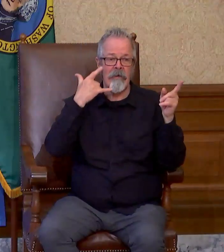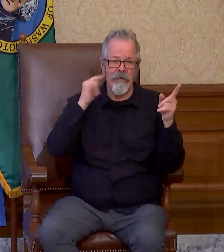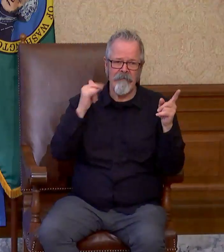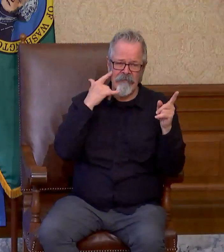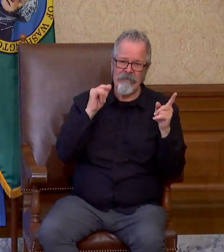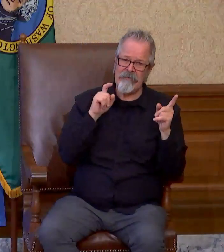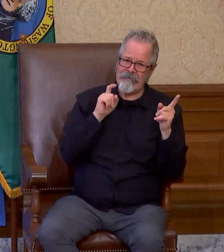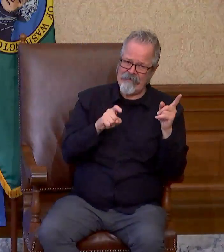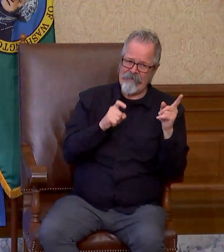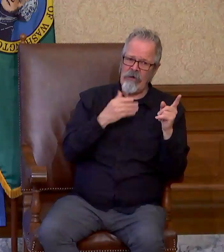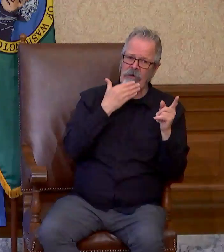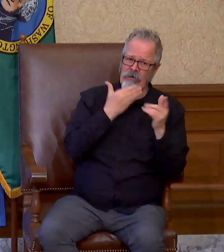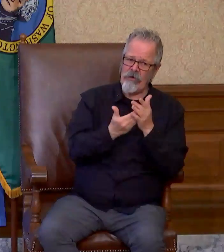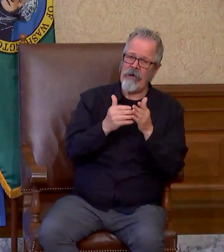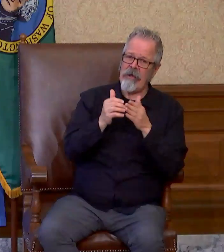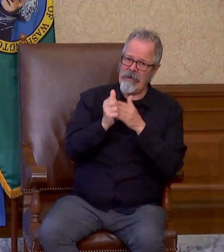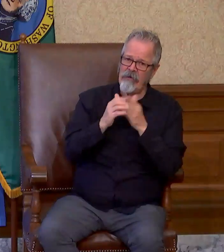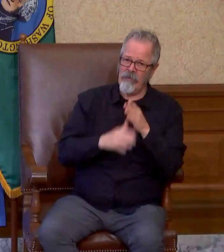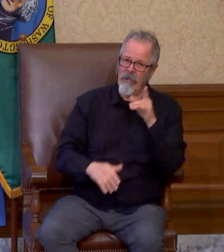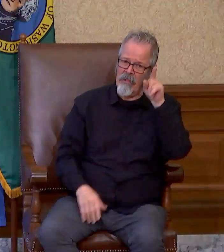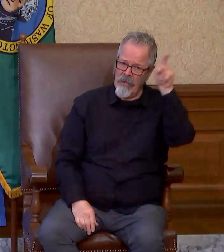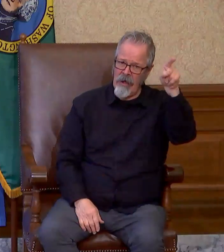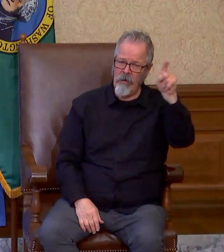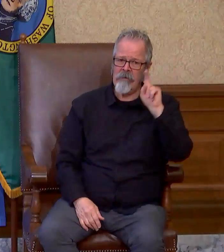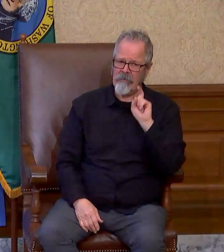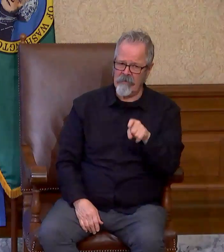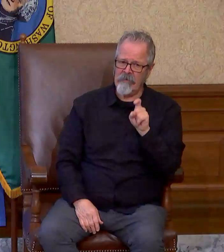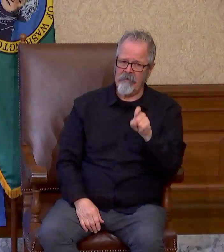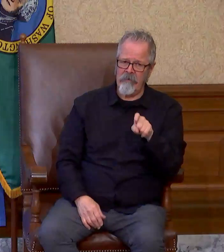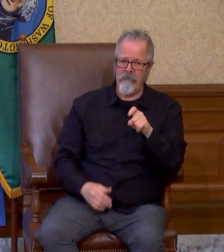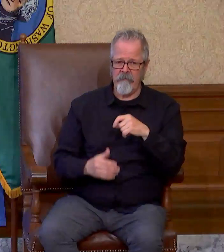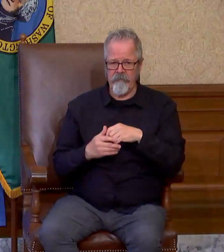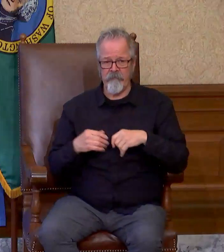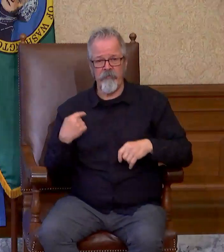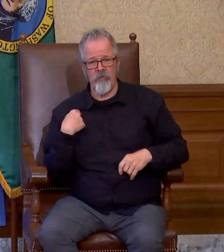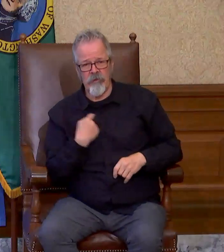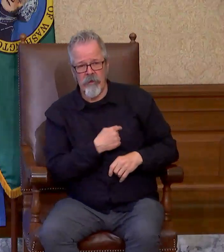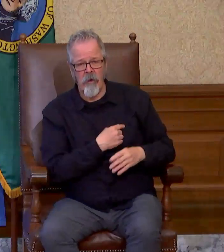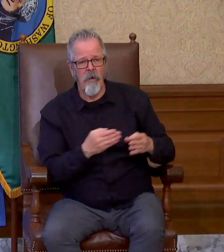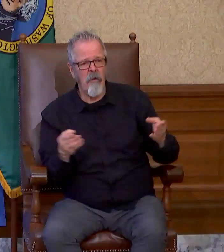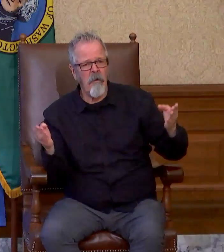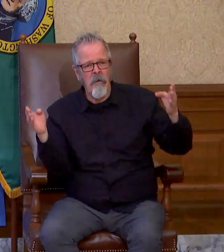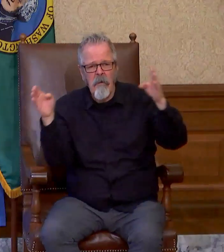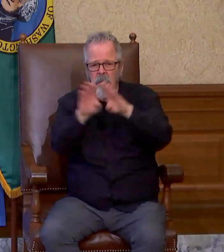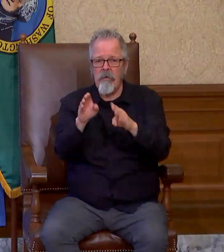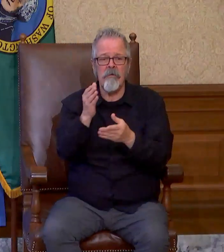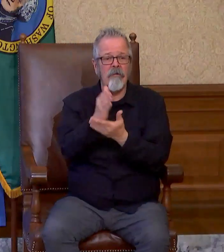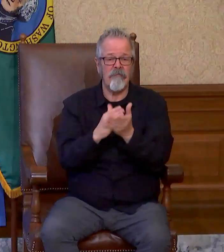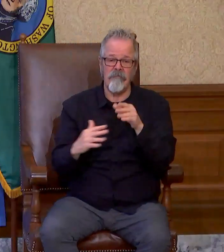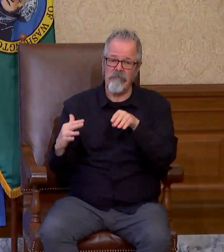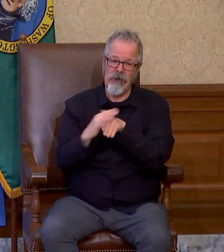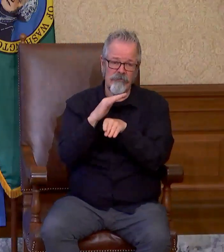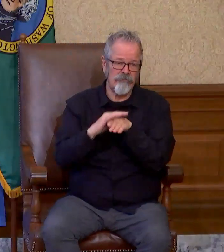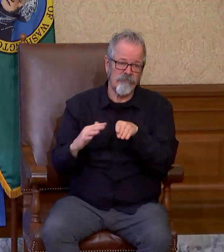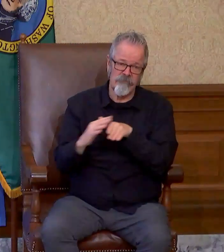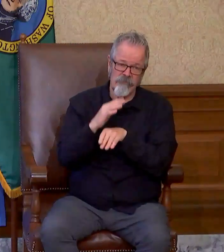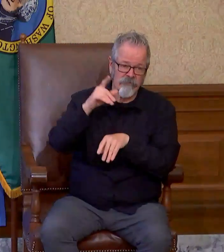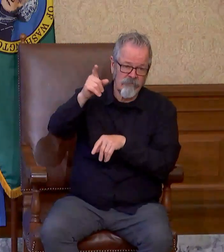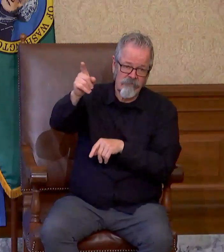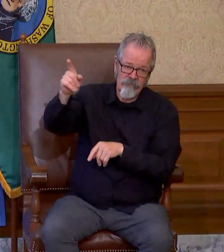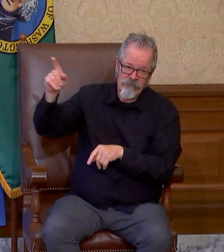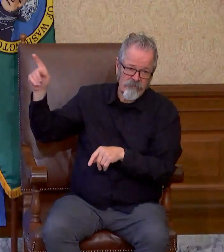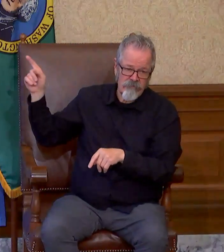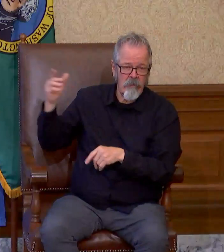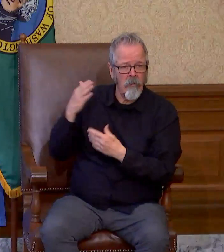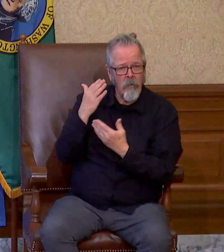they are such a draw that they have overrun some of these local communities. They've stressed them for their food supplies and their